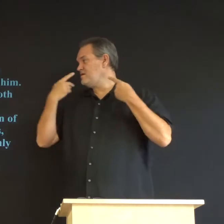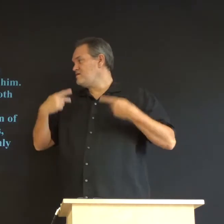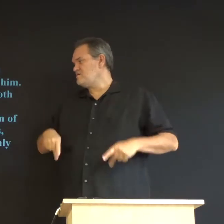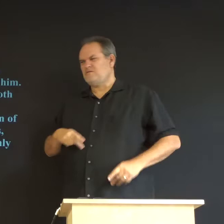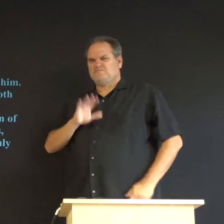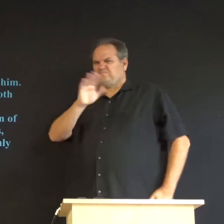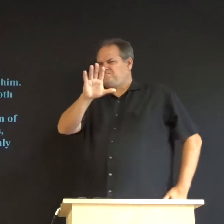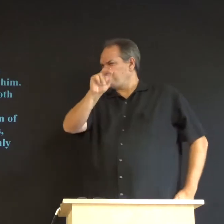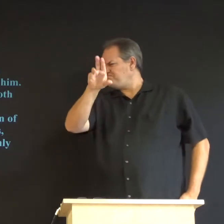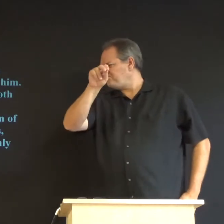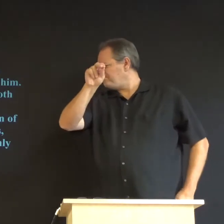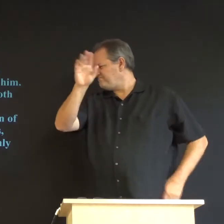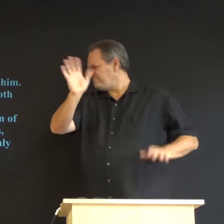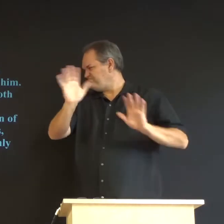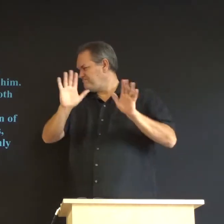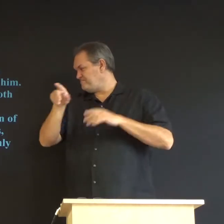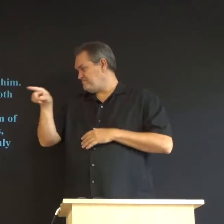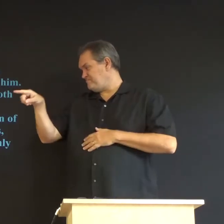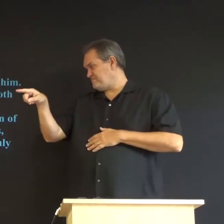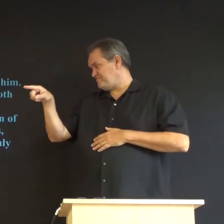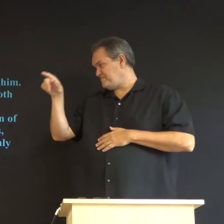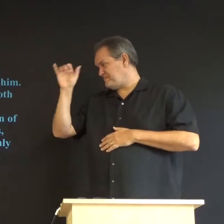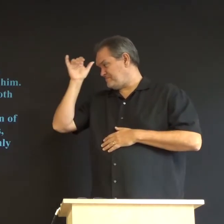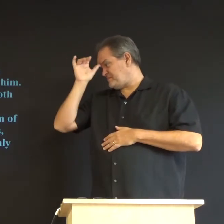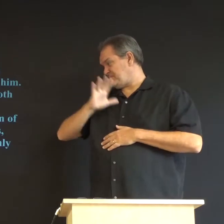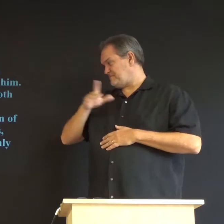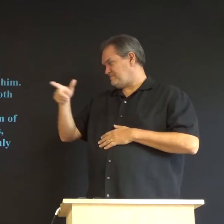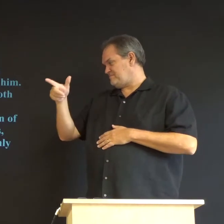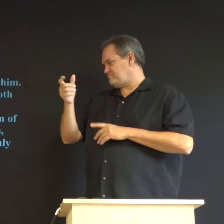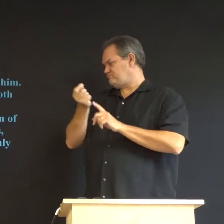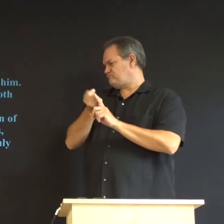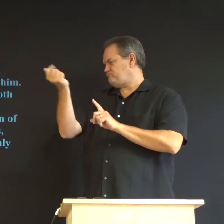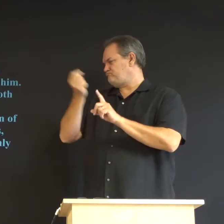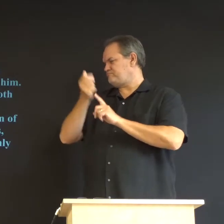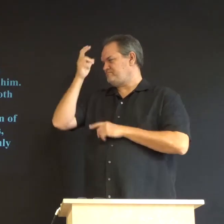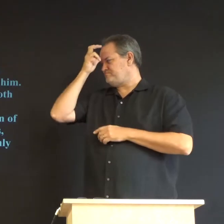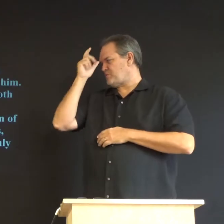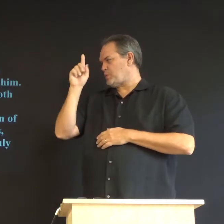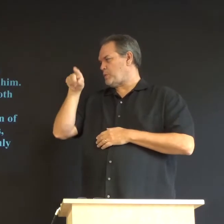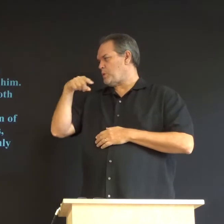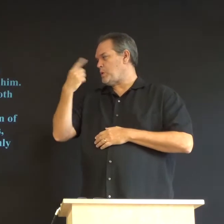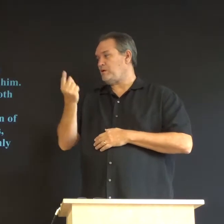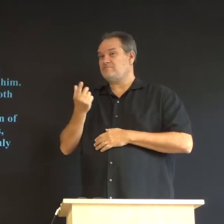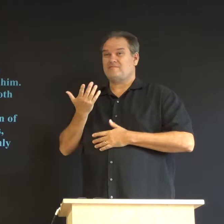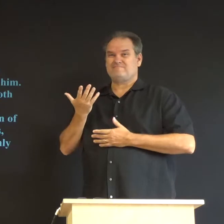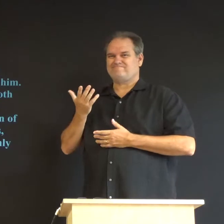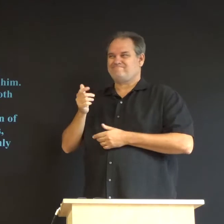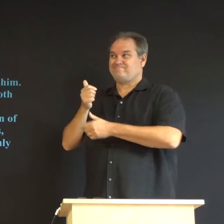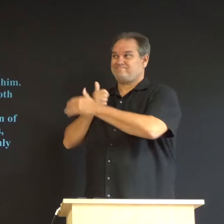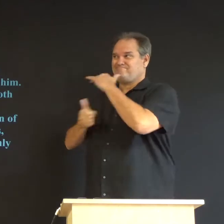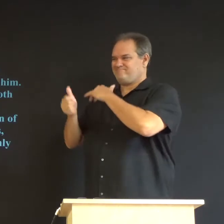When the Pharisees heard this, said, this man drives out demons only by Beelzebul, the ruler of